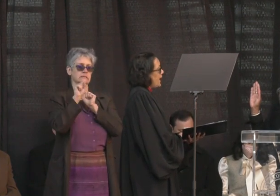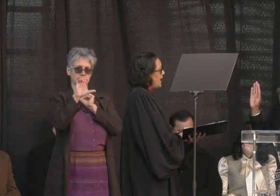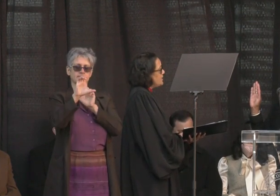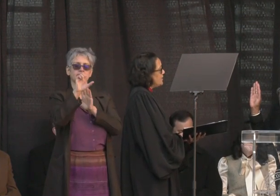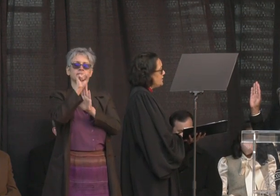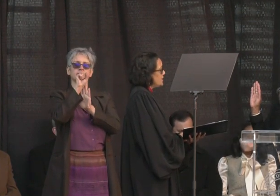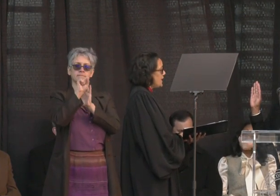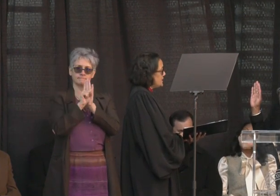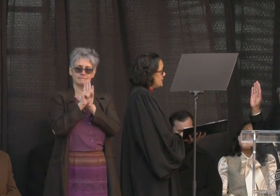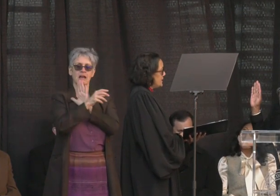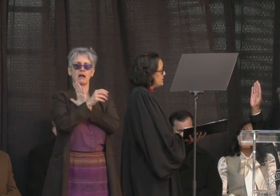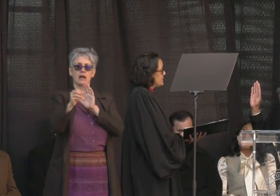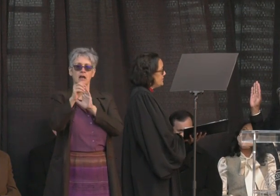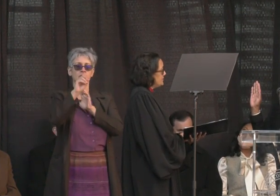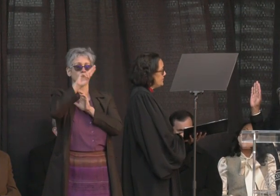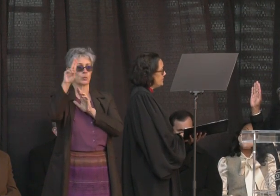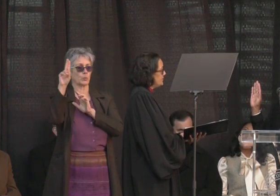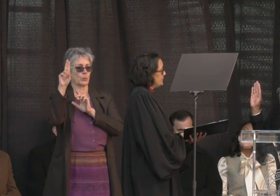the Constitution of this state